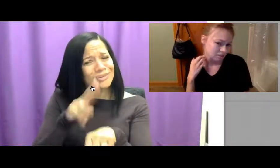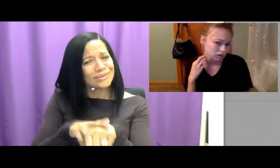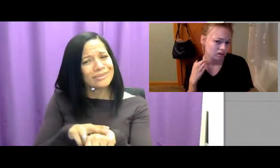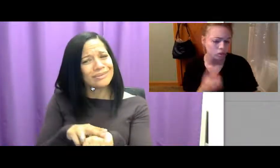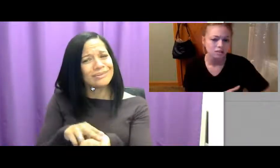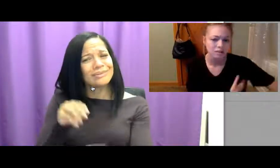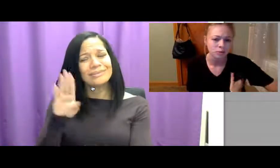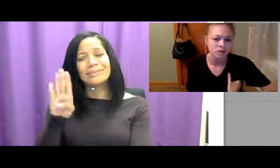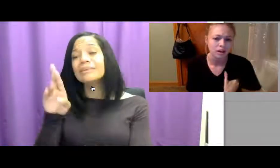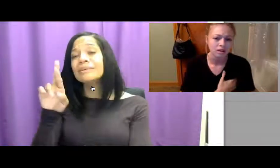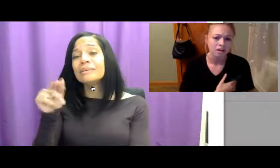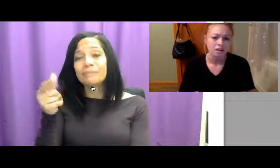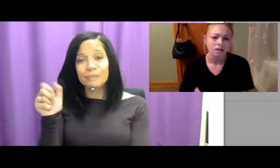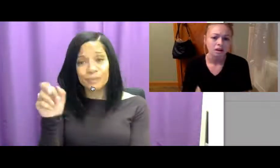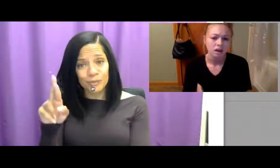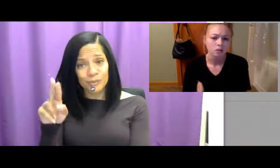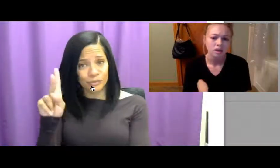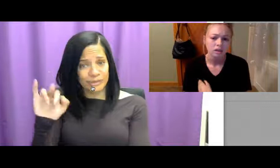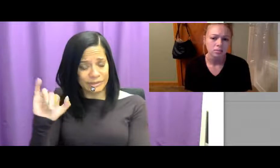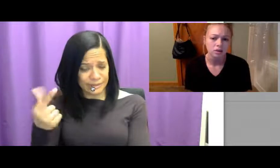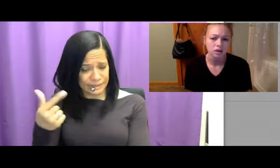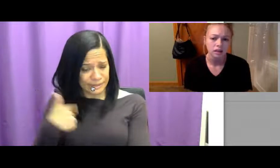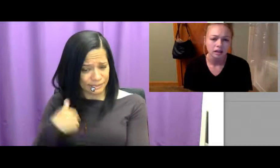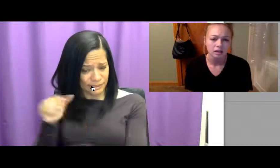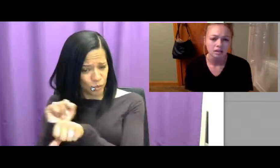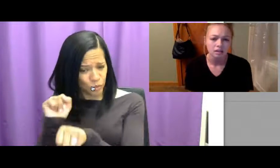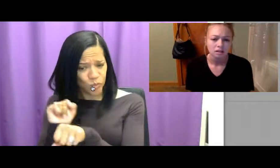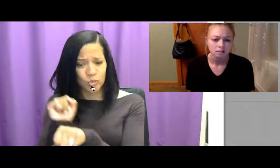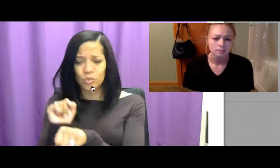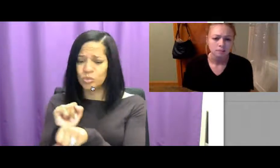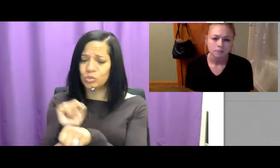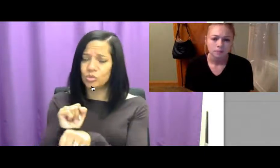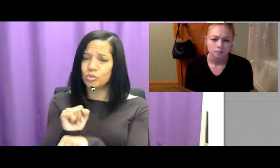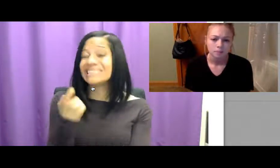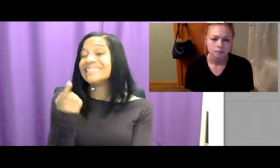Yes, I'm working. Of course I'm working. I'm working at the Burger King.